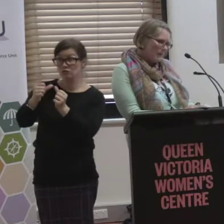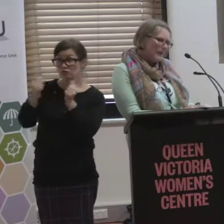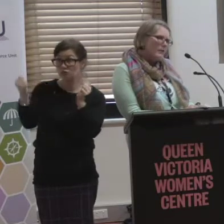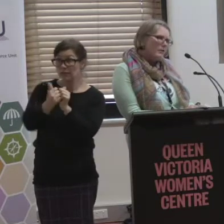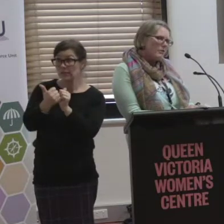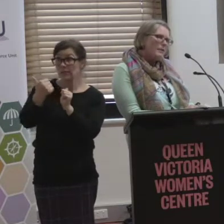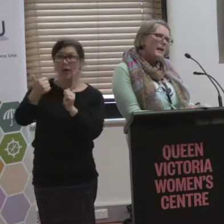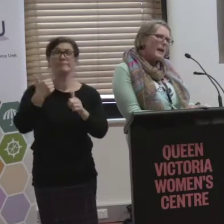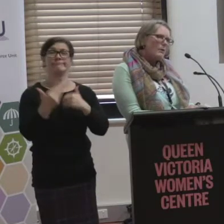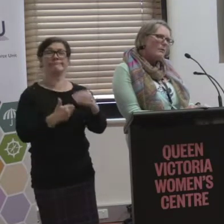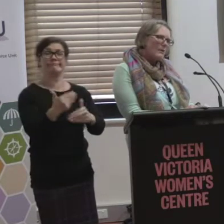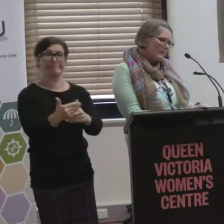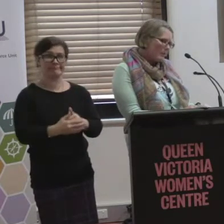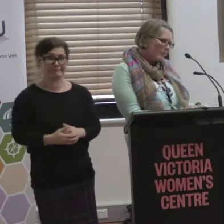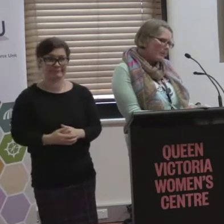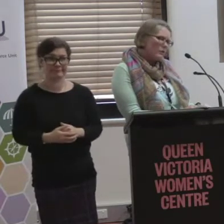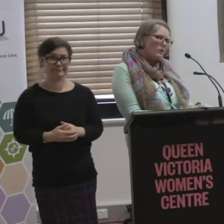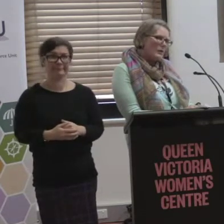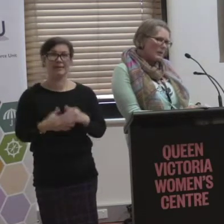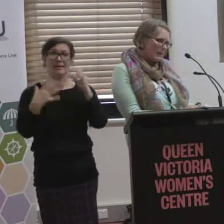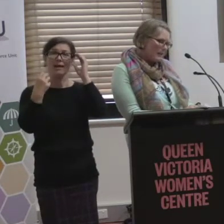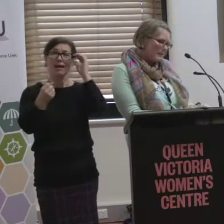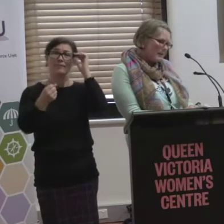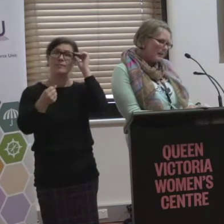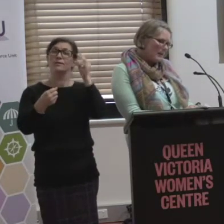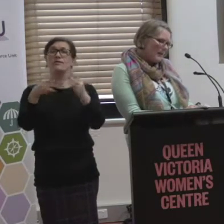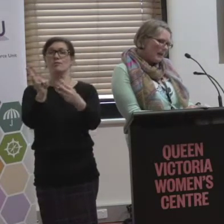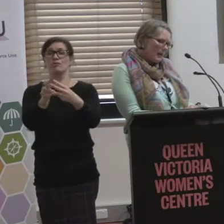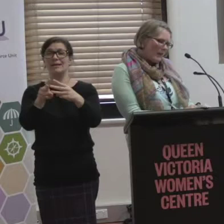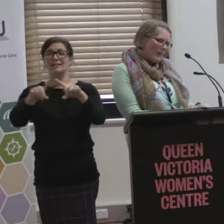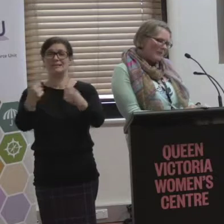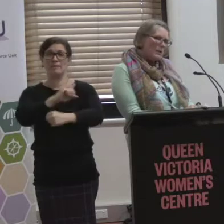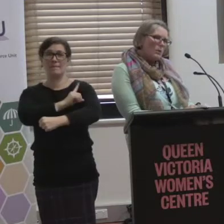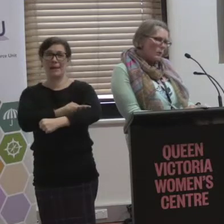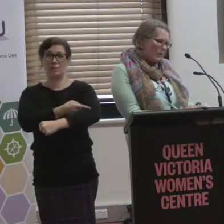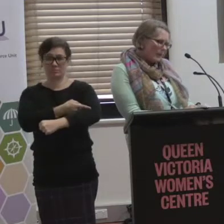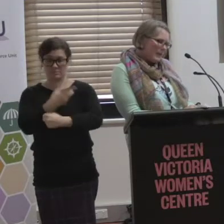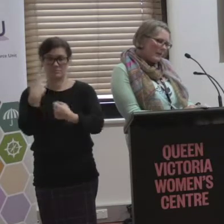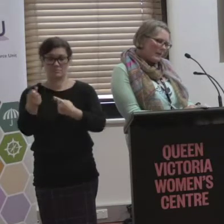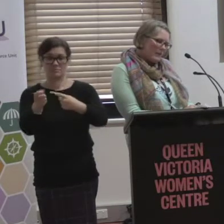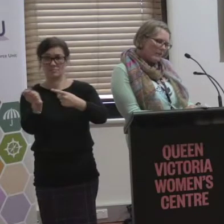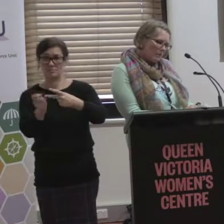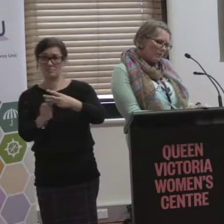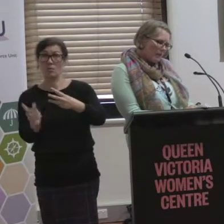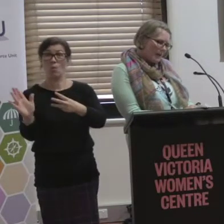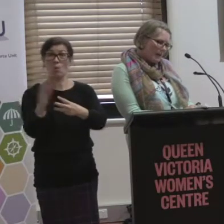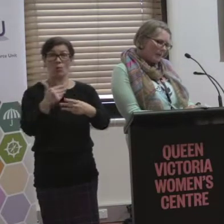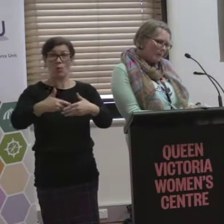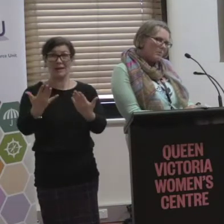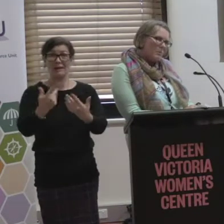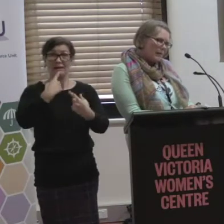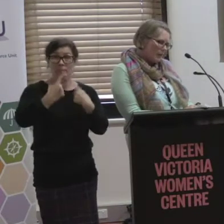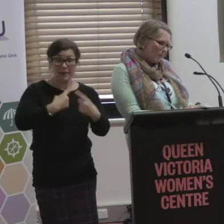attorney. There are 3 powers that a supportive attorney can undertake, and that can be all or any of information